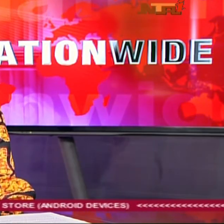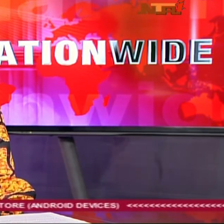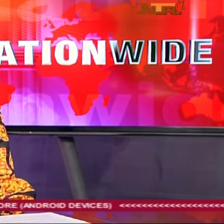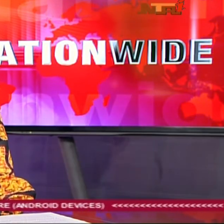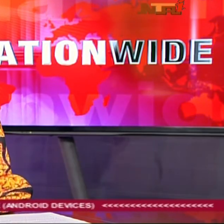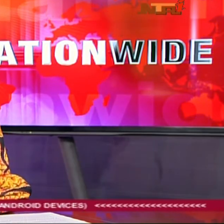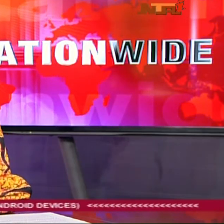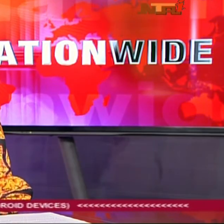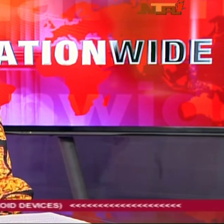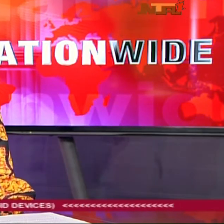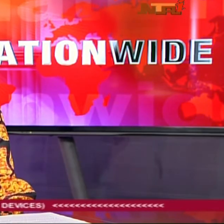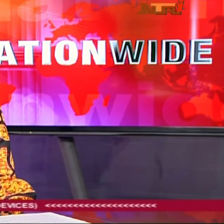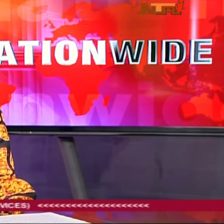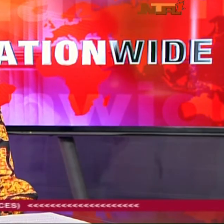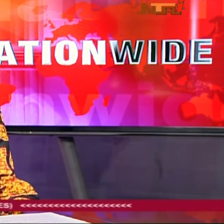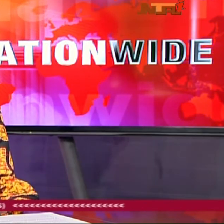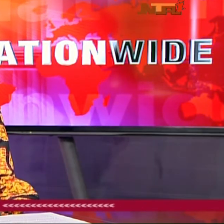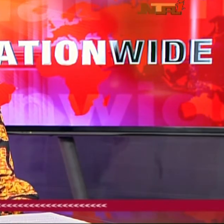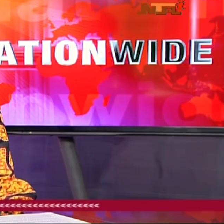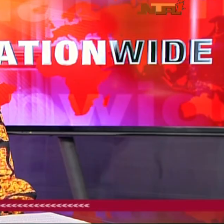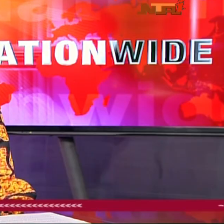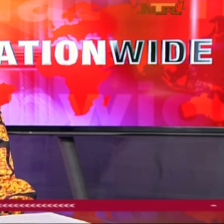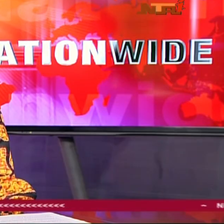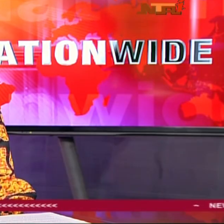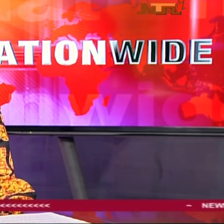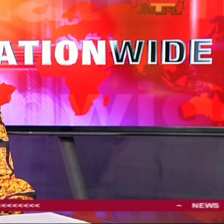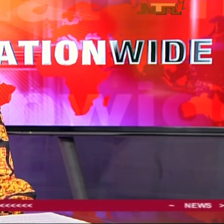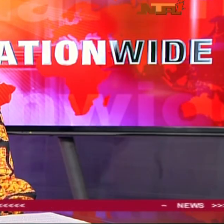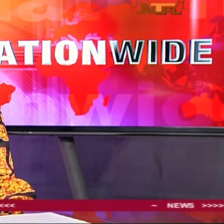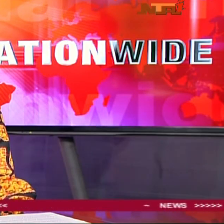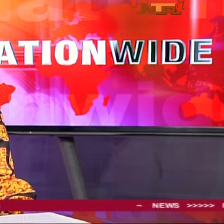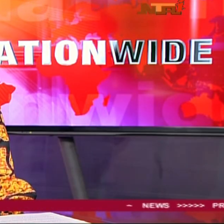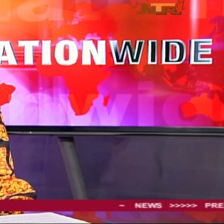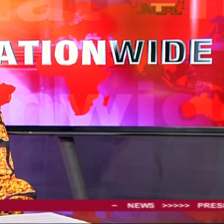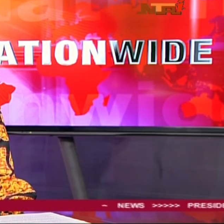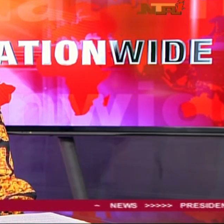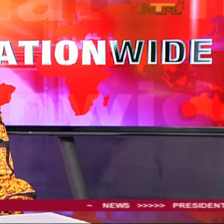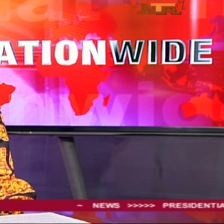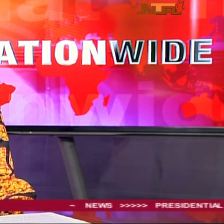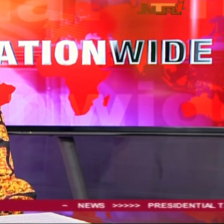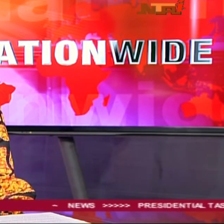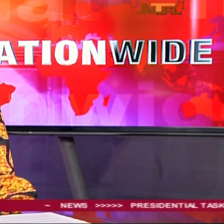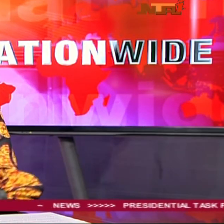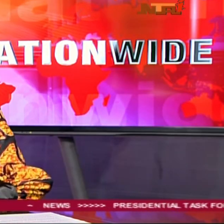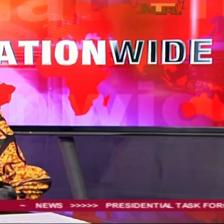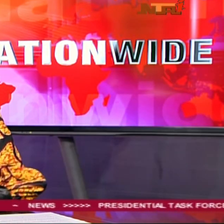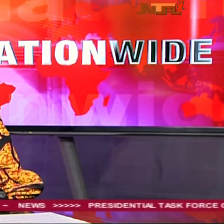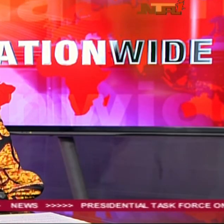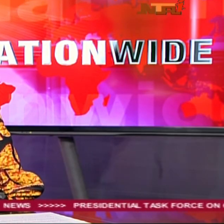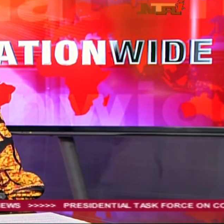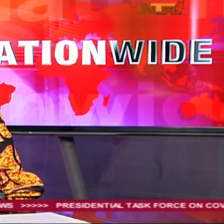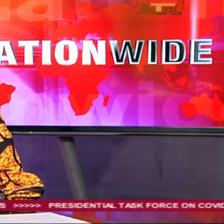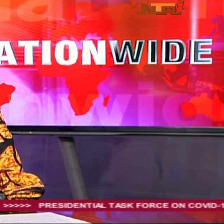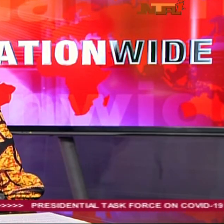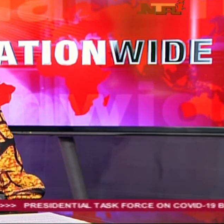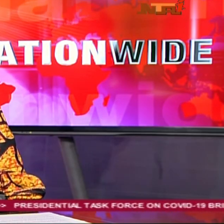please do. If you're watching us right now, you can reach out to the family of Imam through the Nigerian Television Authority and they will be